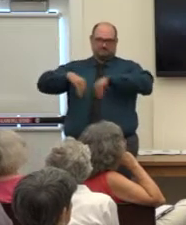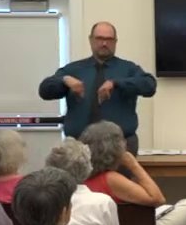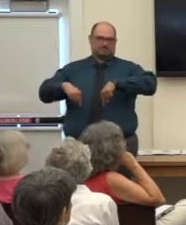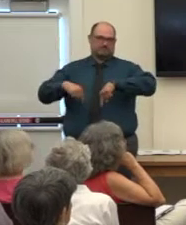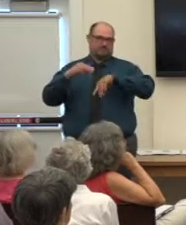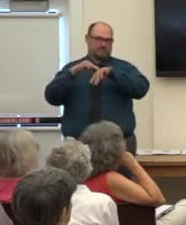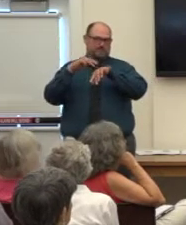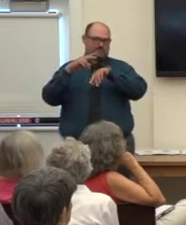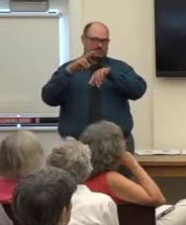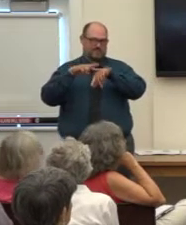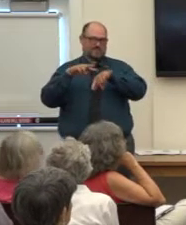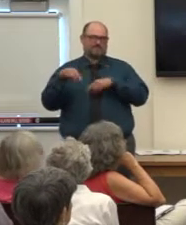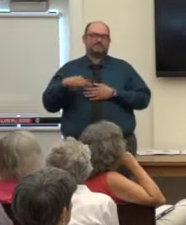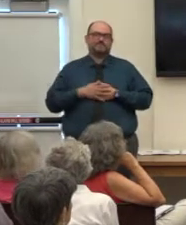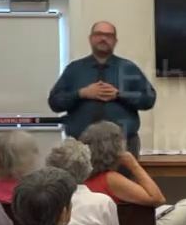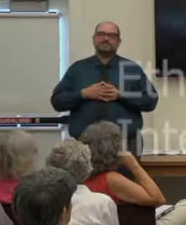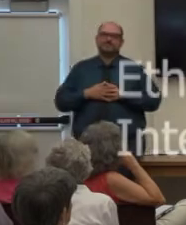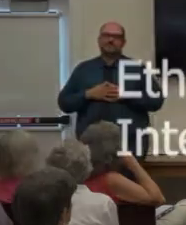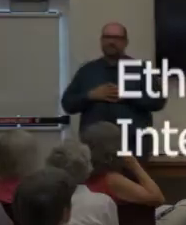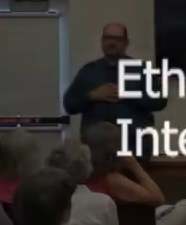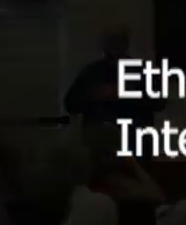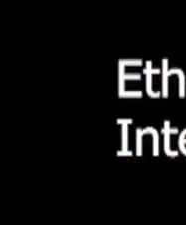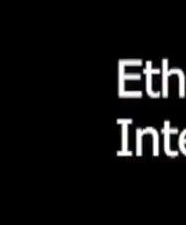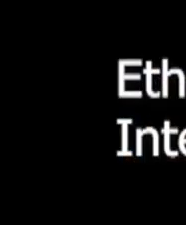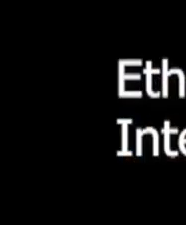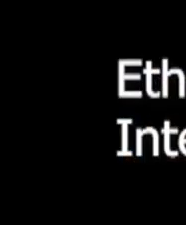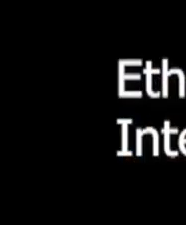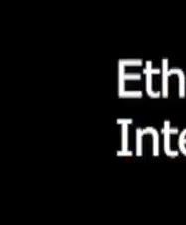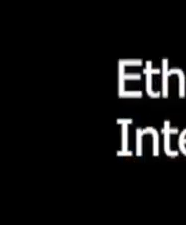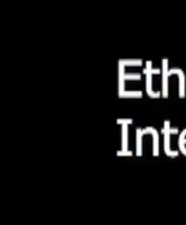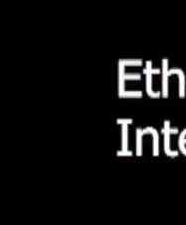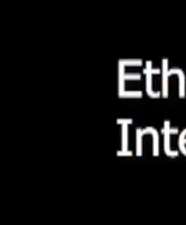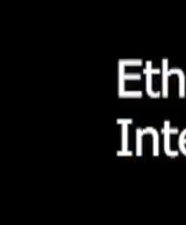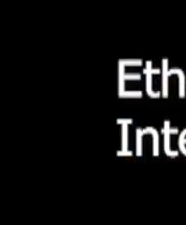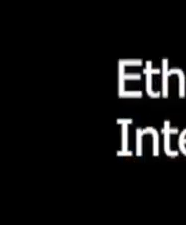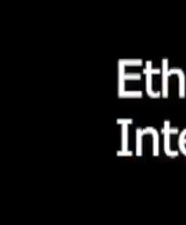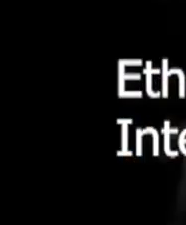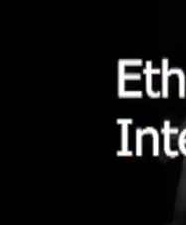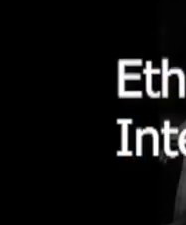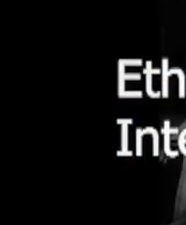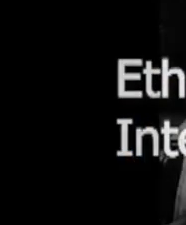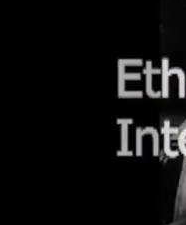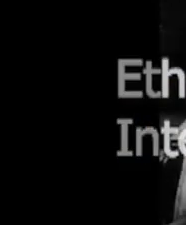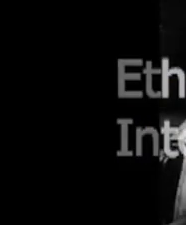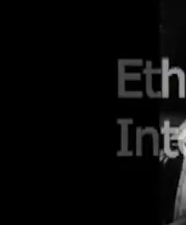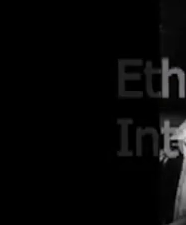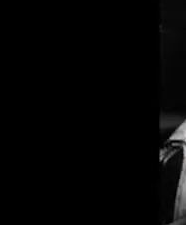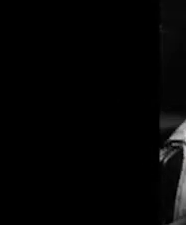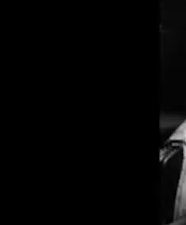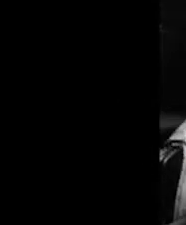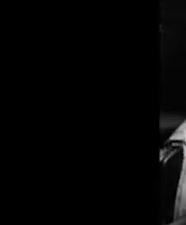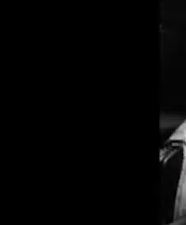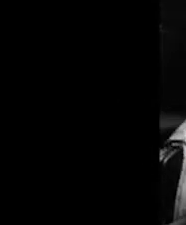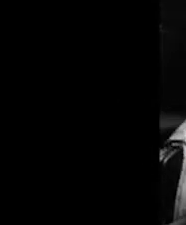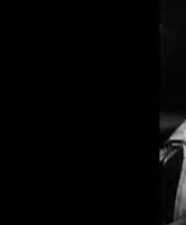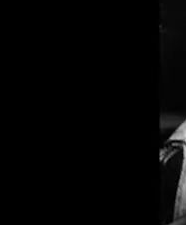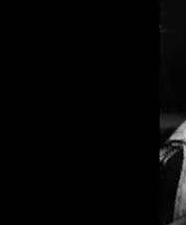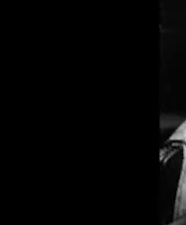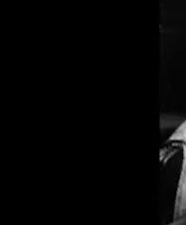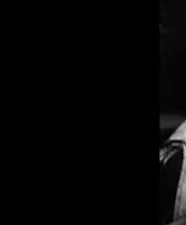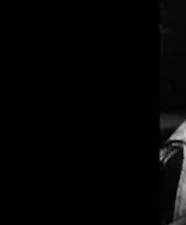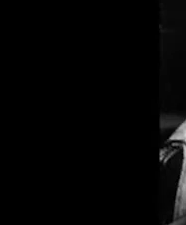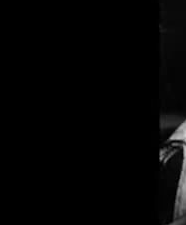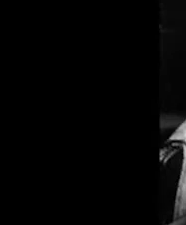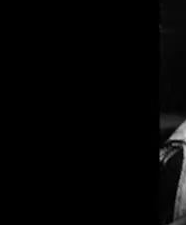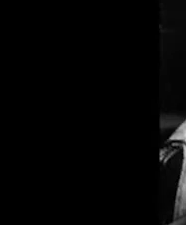take play. and we had tucker parties as I was growing